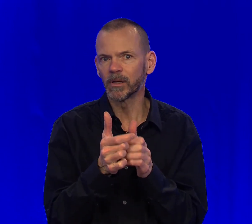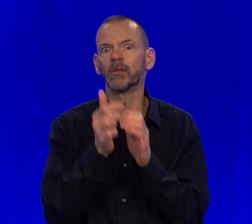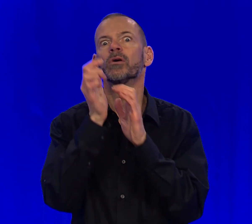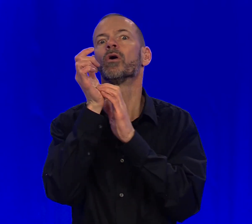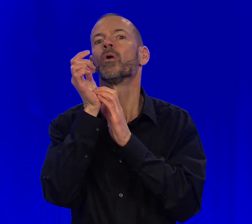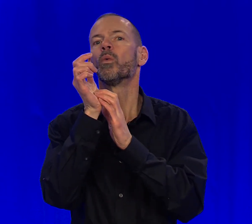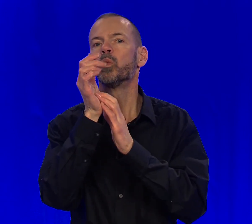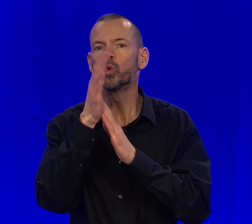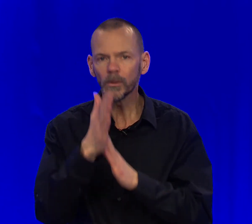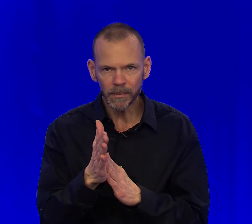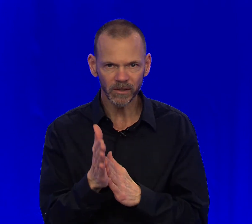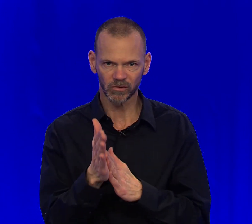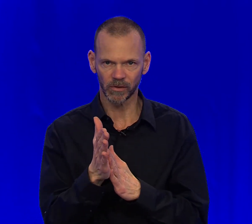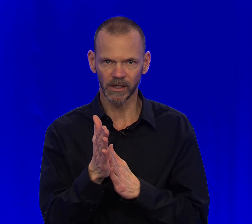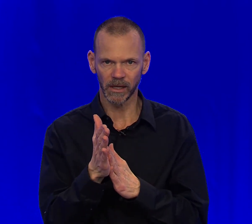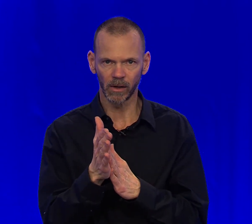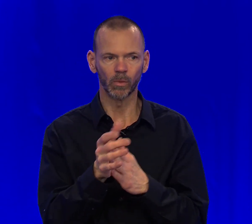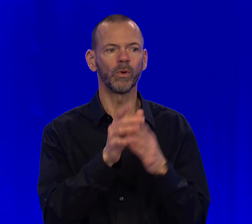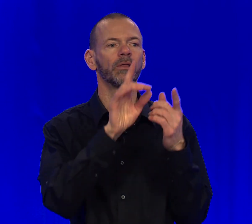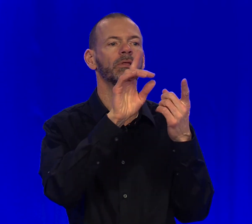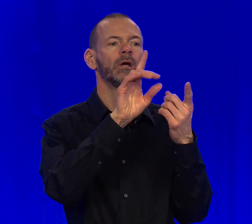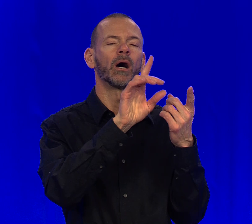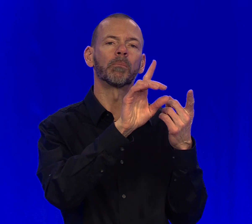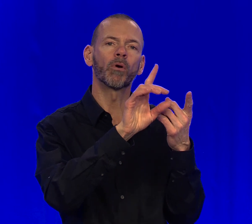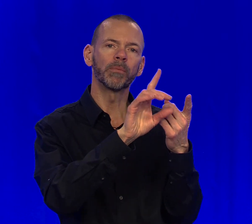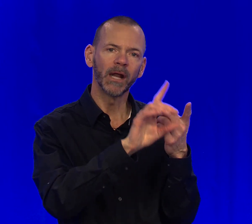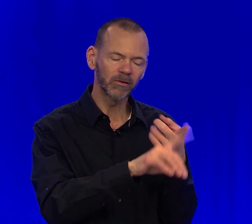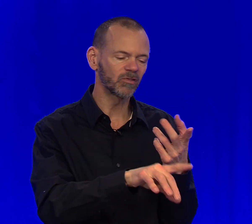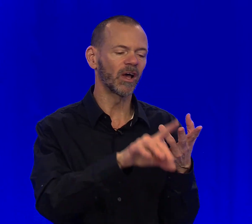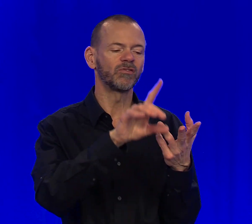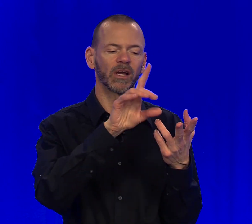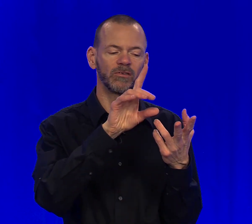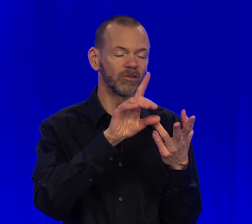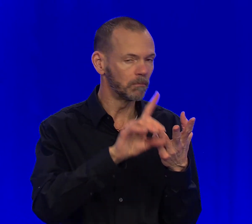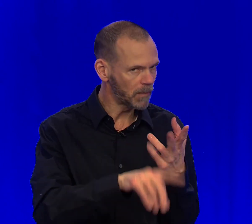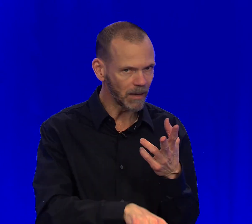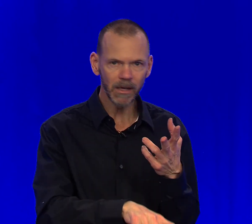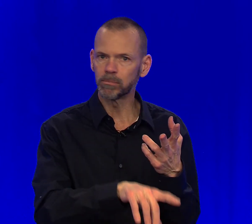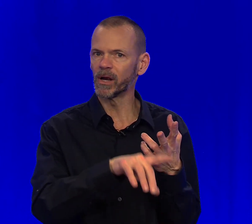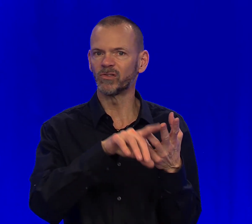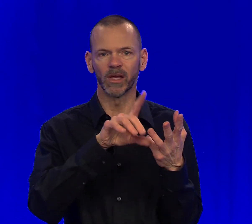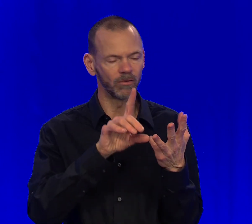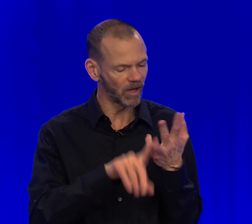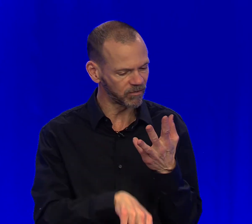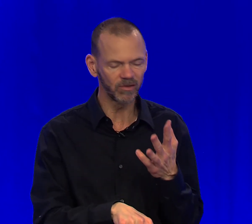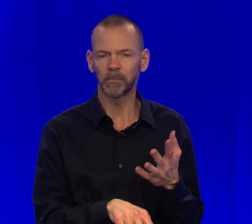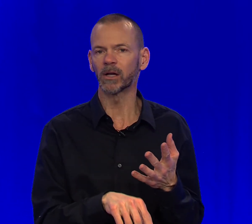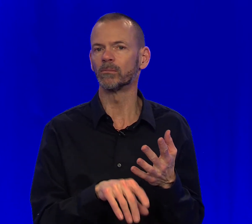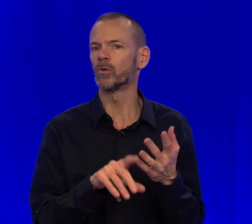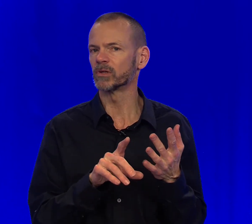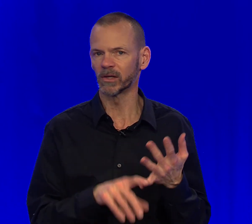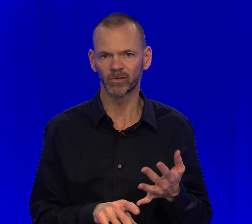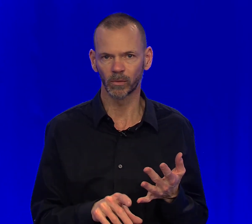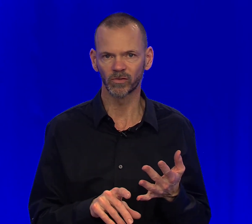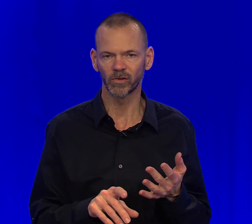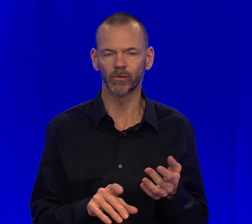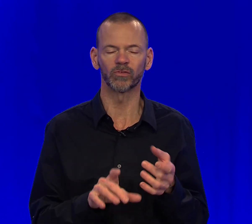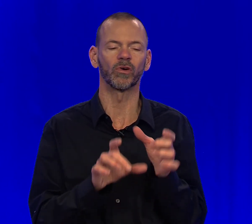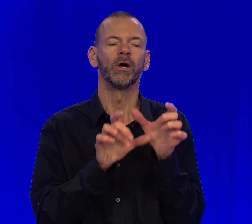happening, the goal would be to straighten it out with appropriate exercise techniques, maybe bracing, definitely spinal molding, and so on and so forth. So